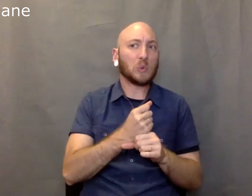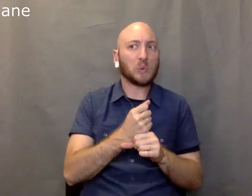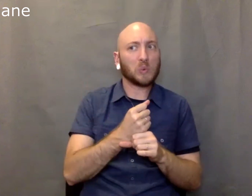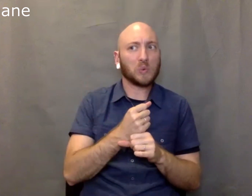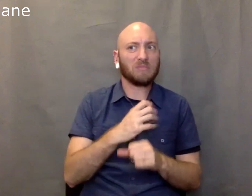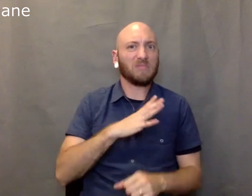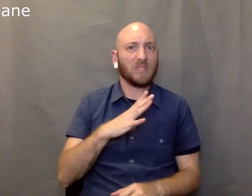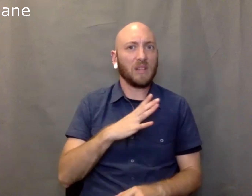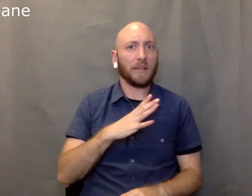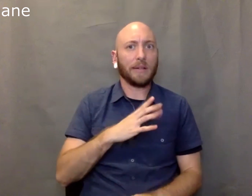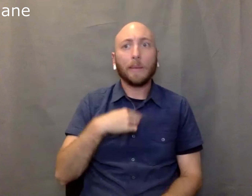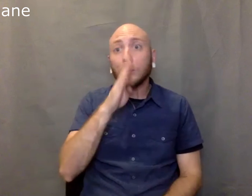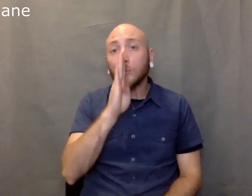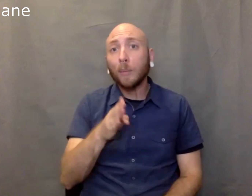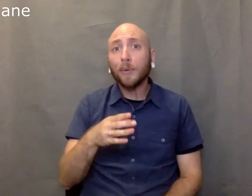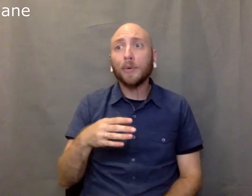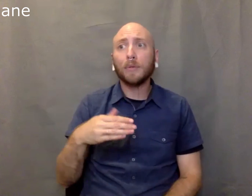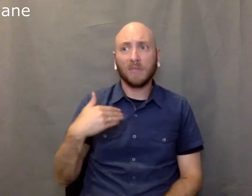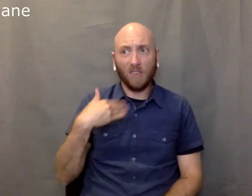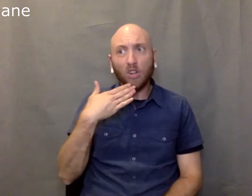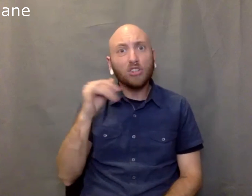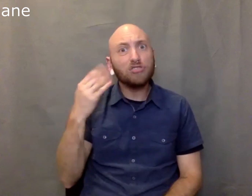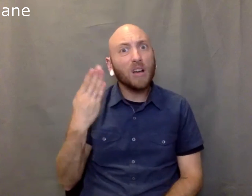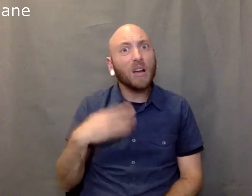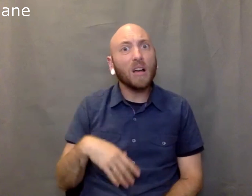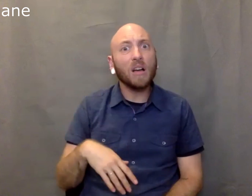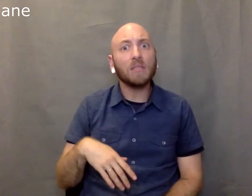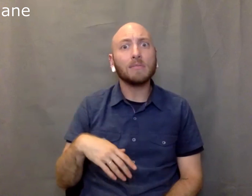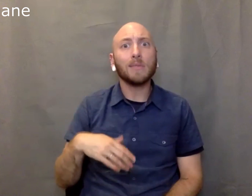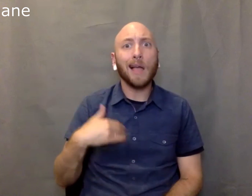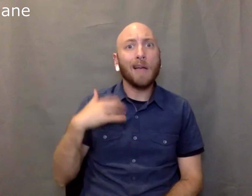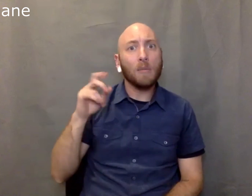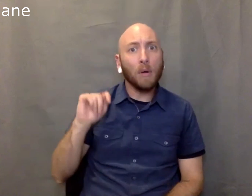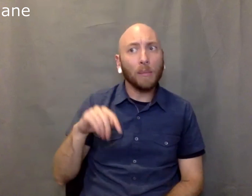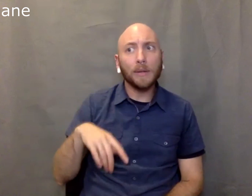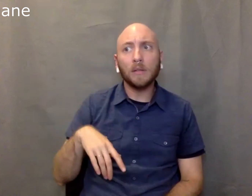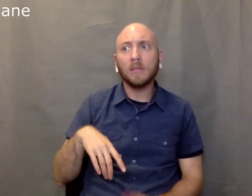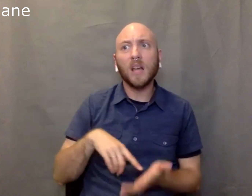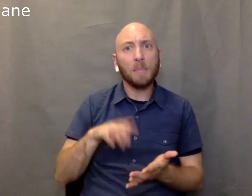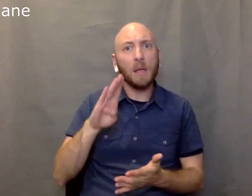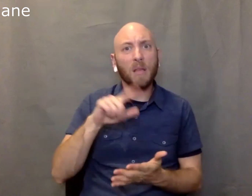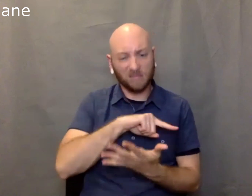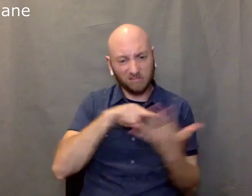I work a good job. You know, I have my own place. I pay my bills. Like checking off all